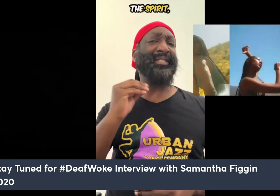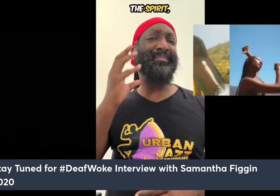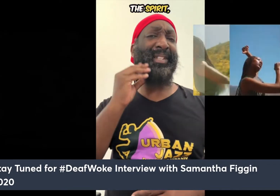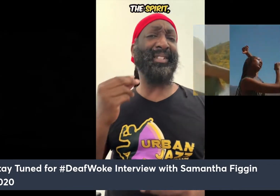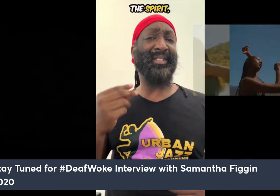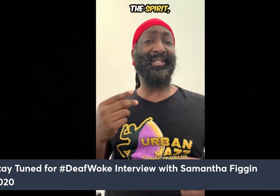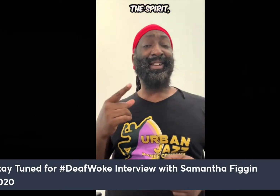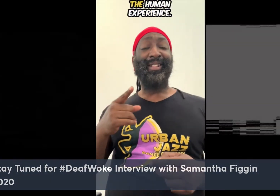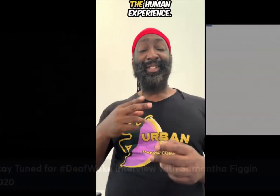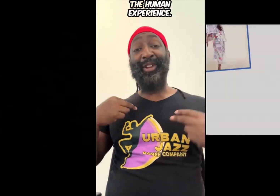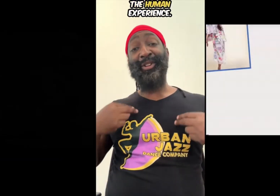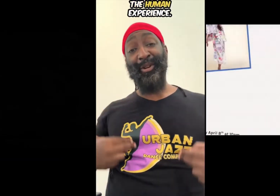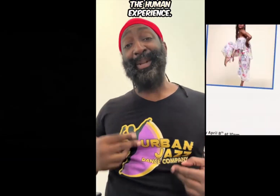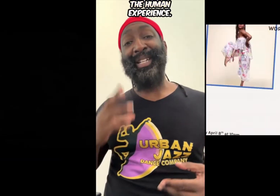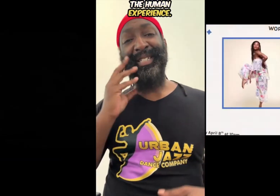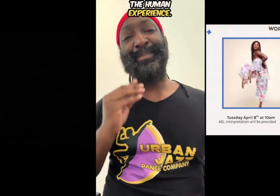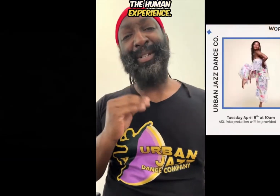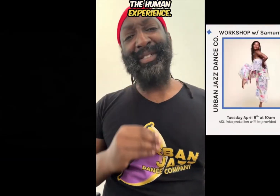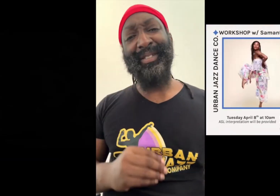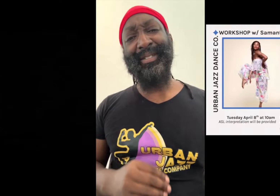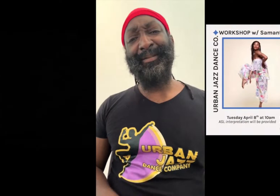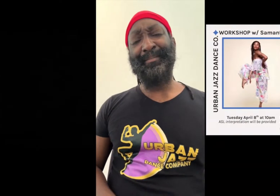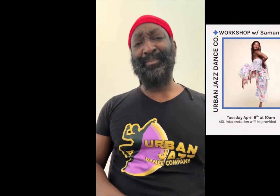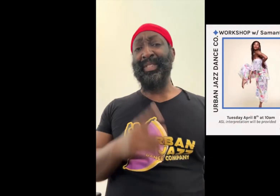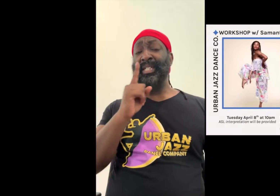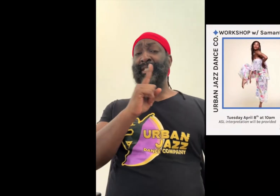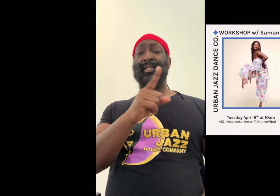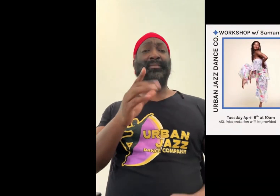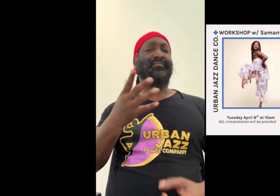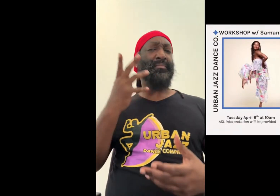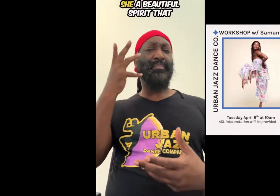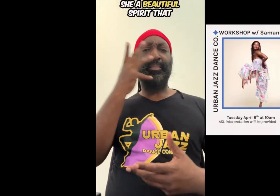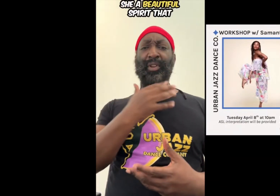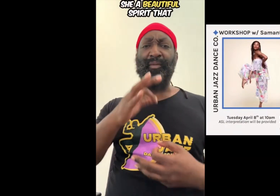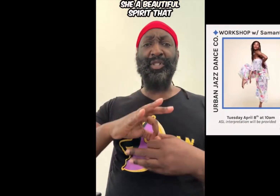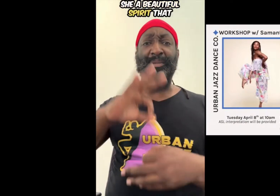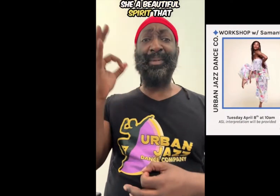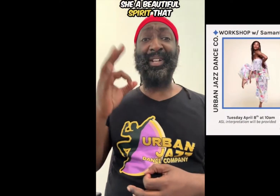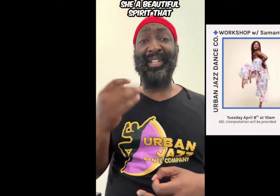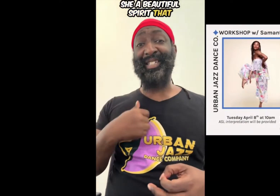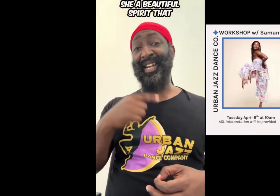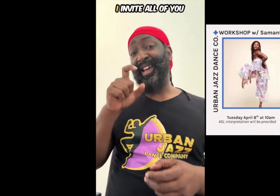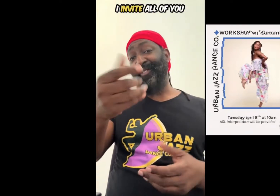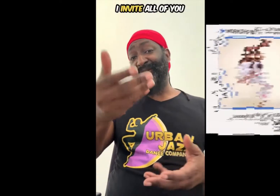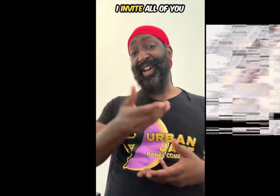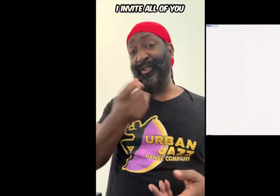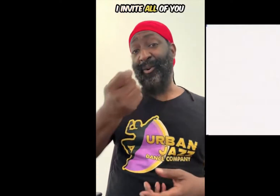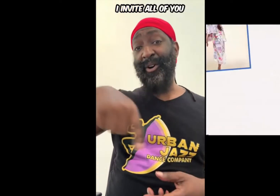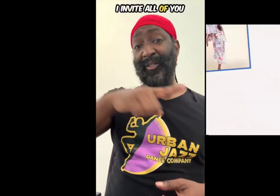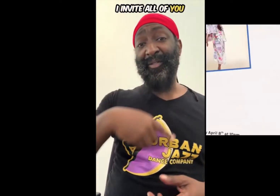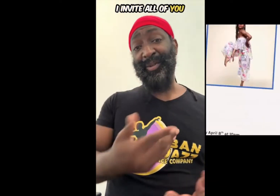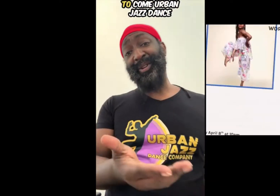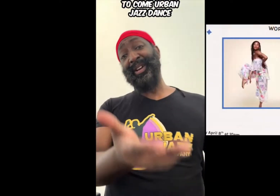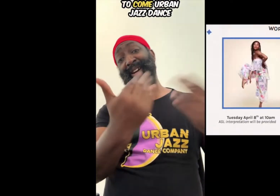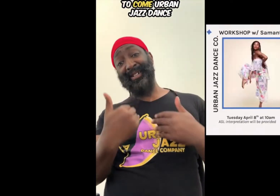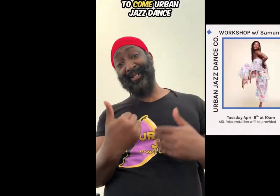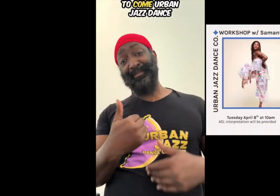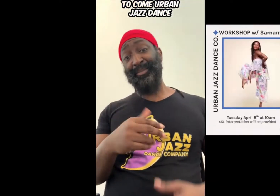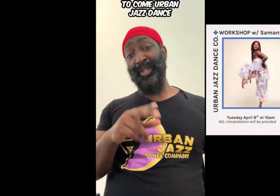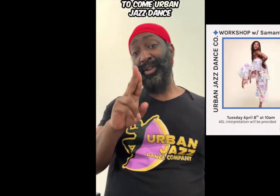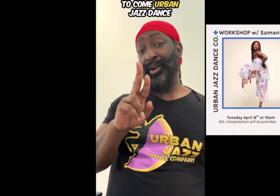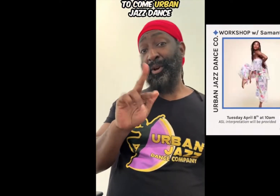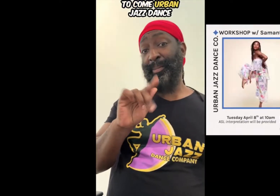the experience, the human experience. This beautiful spirit that I invite all of you to